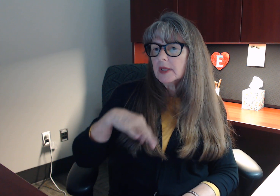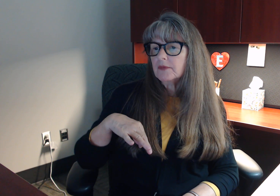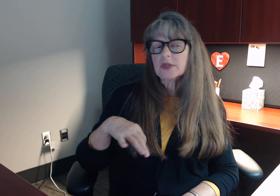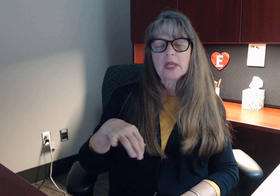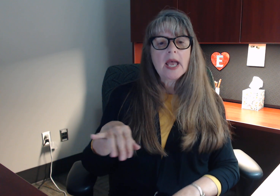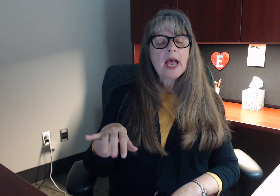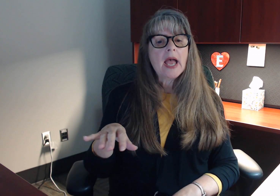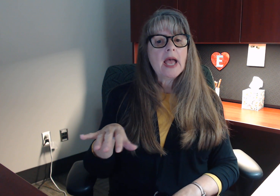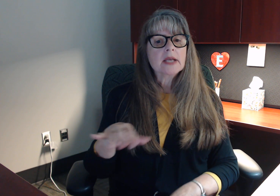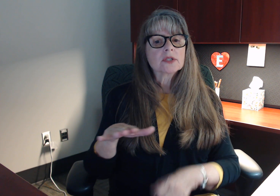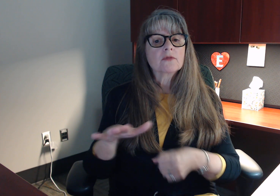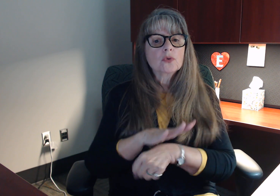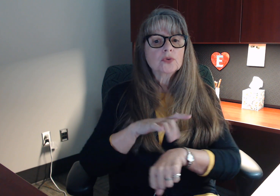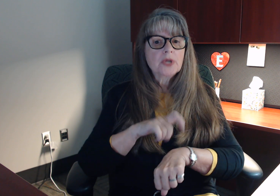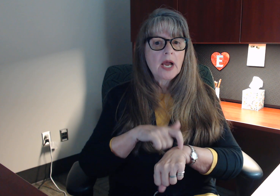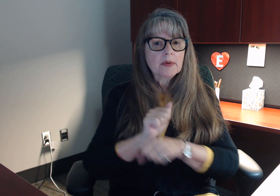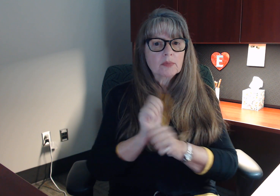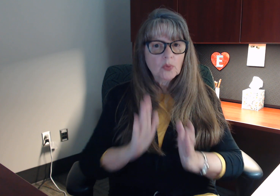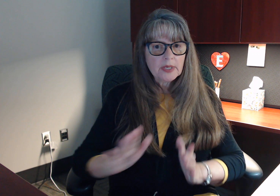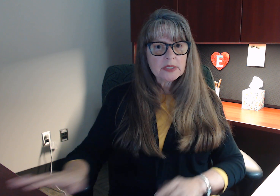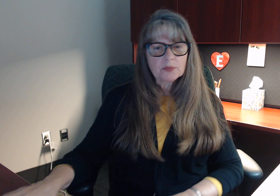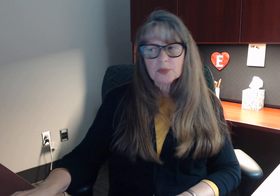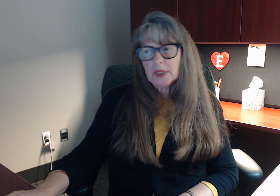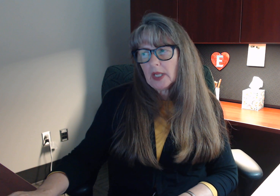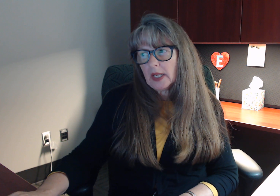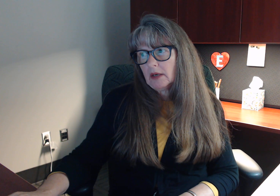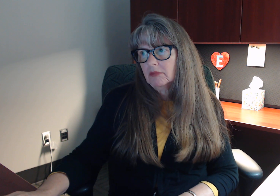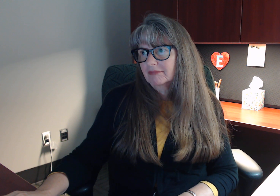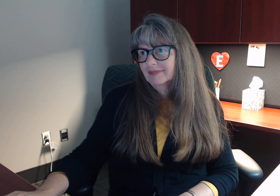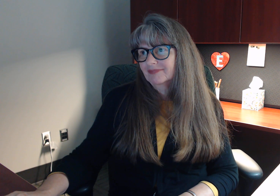benefits as the full-time employees. I was reading ahead.